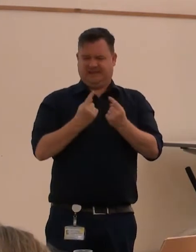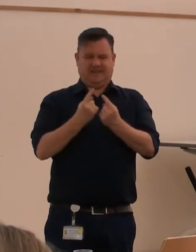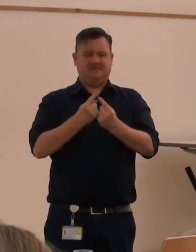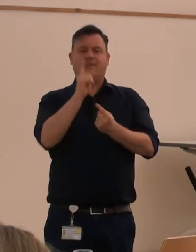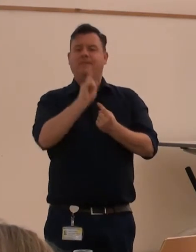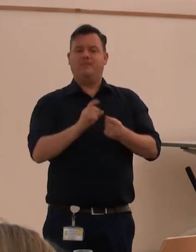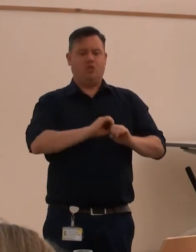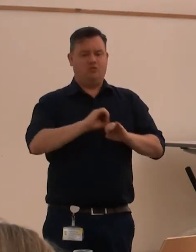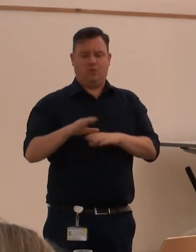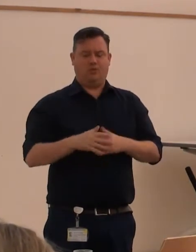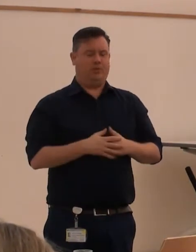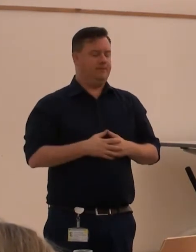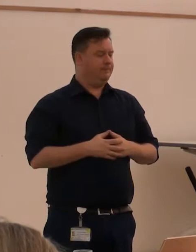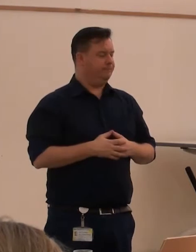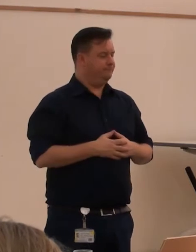nature.